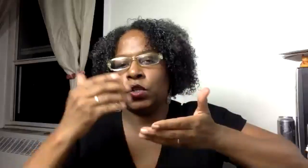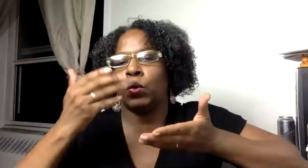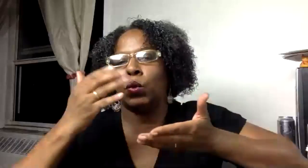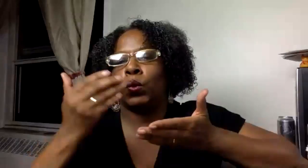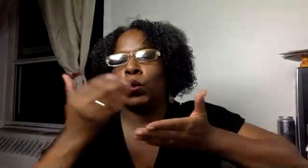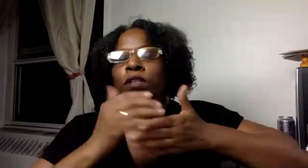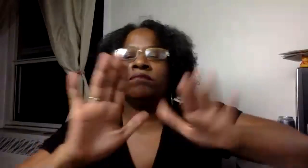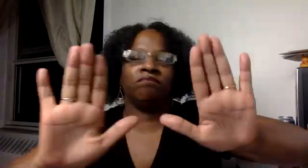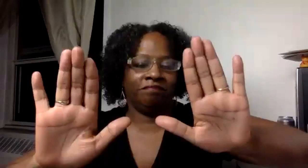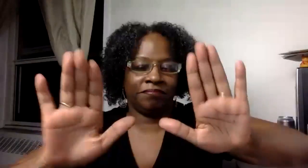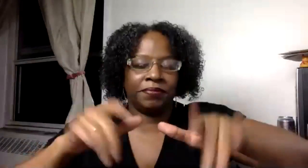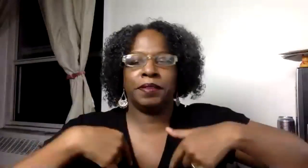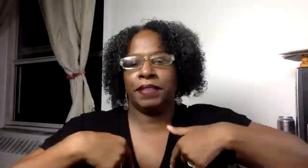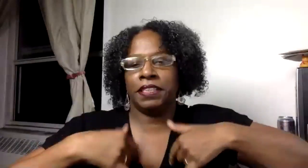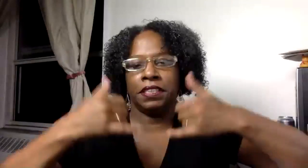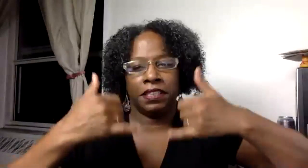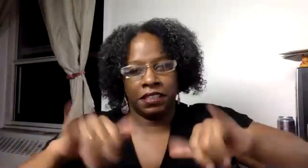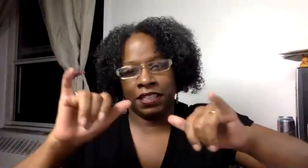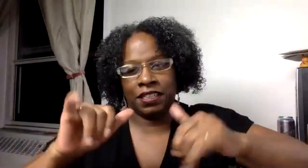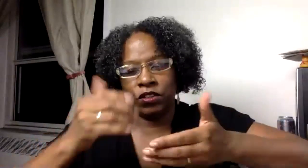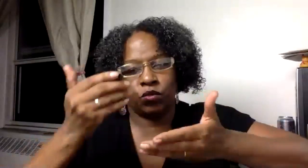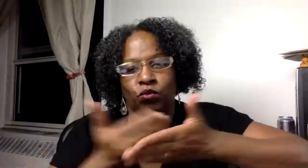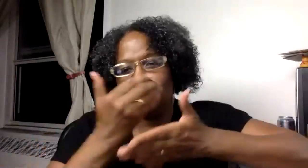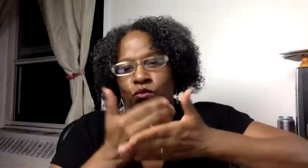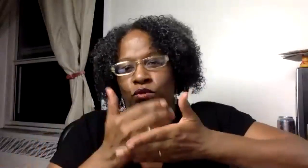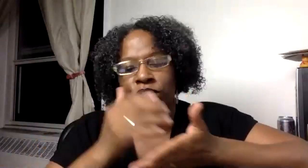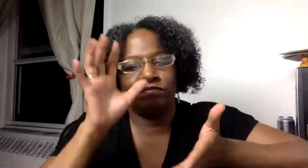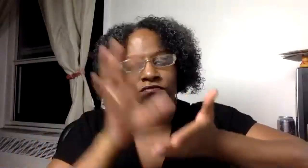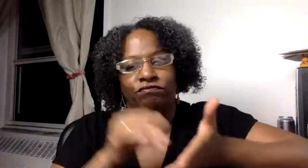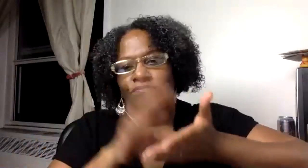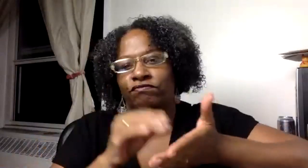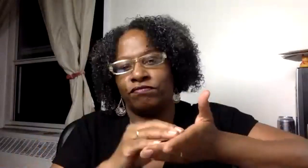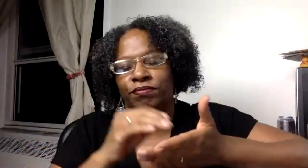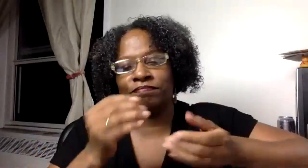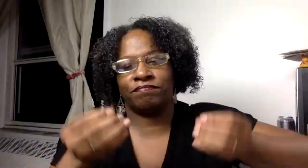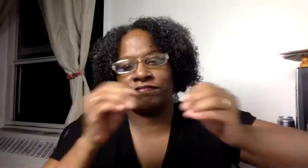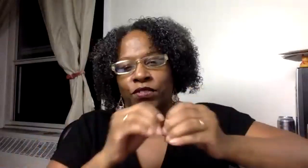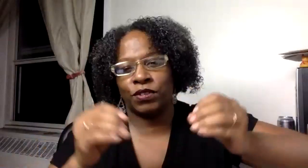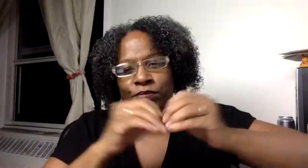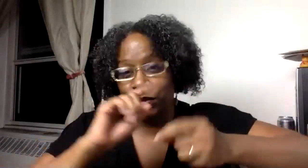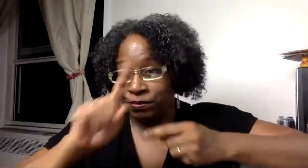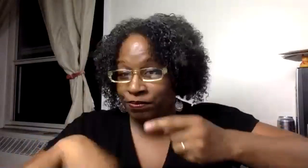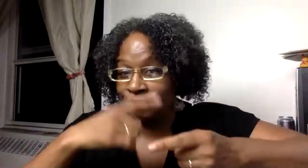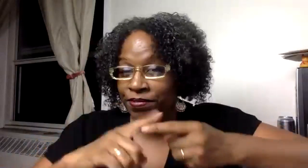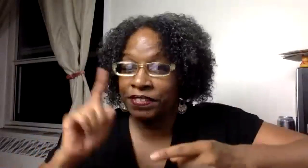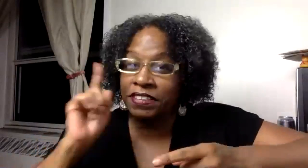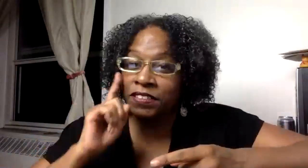Angela Ardizzone, computer audio muted, video on. CDI, computer audio muted, video